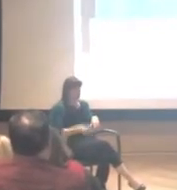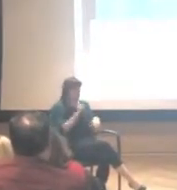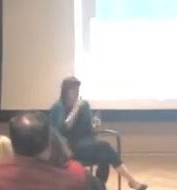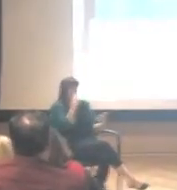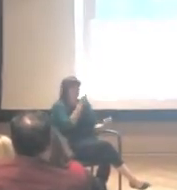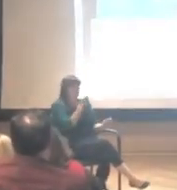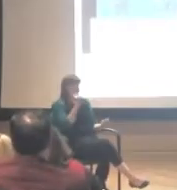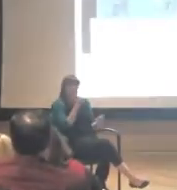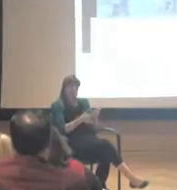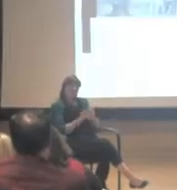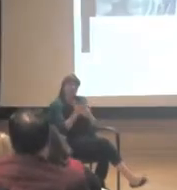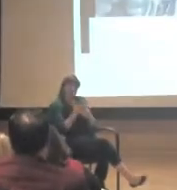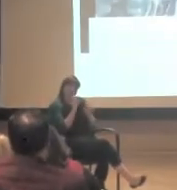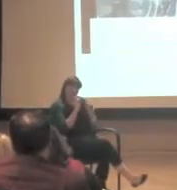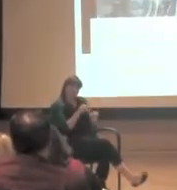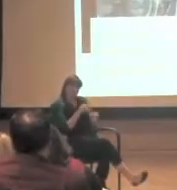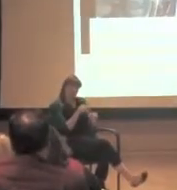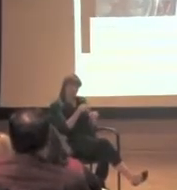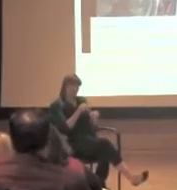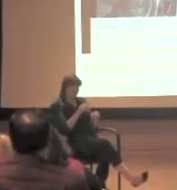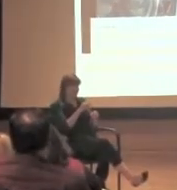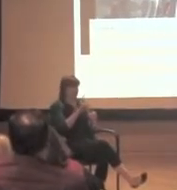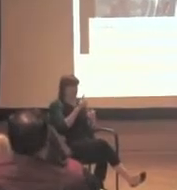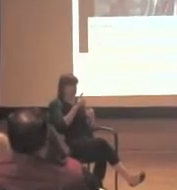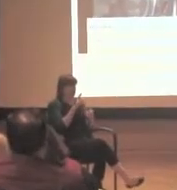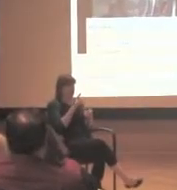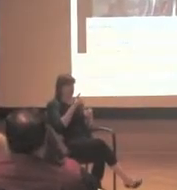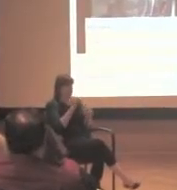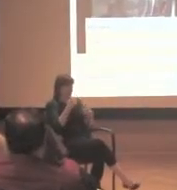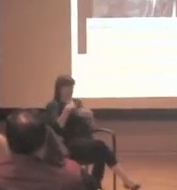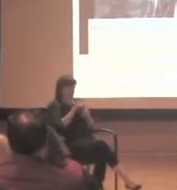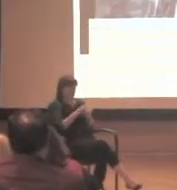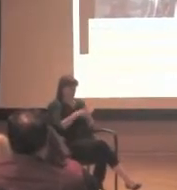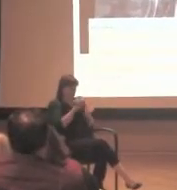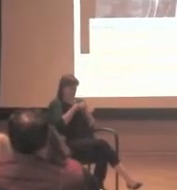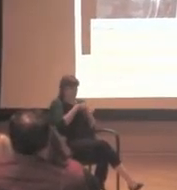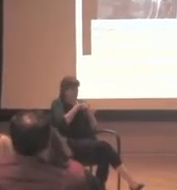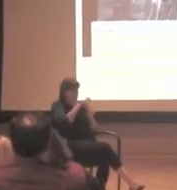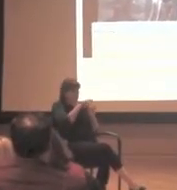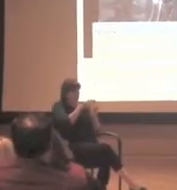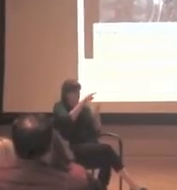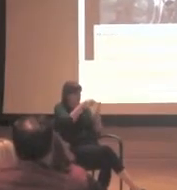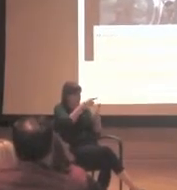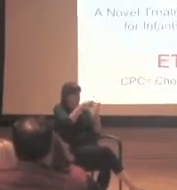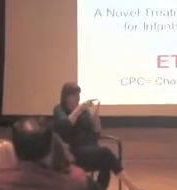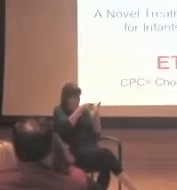everyone's a candidate. Very strict criteria for a candidate, but this is now spread.